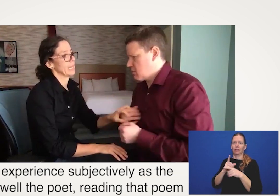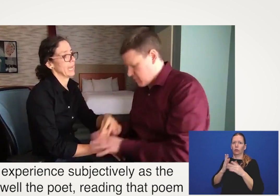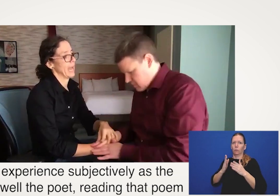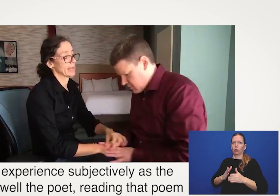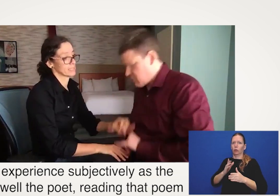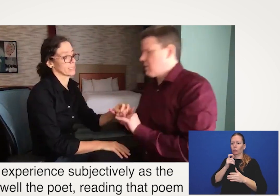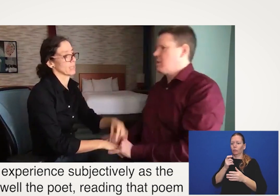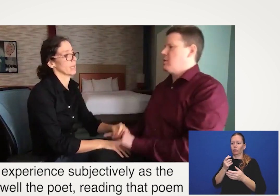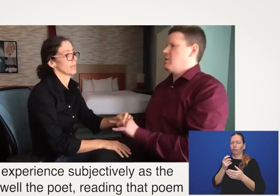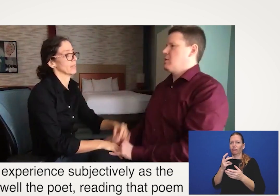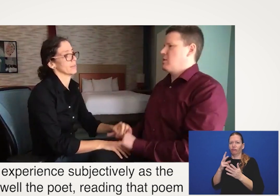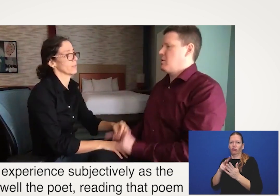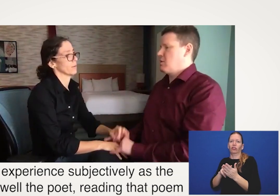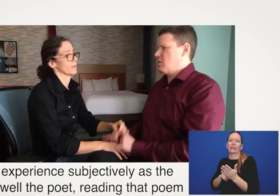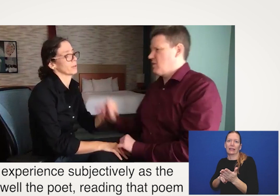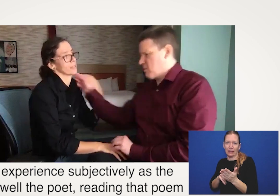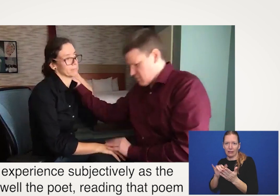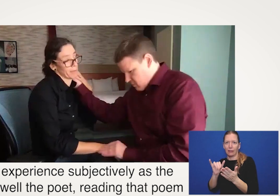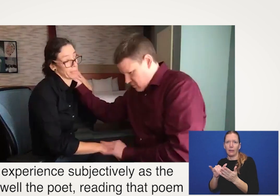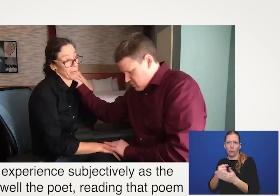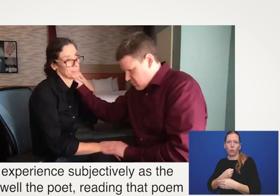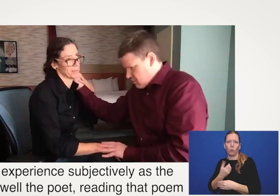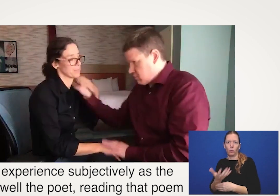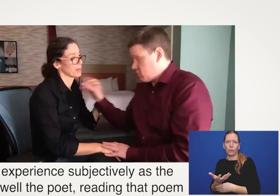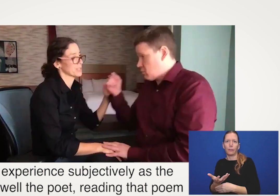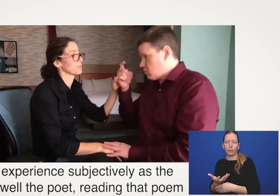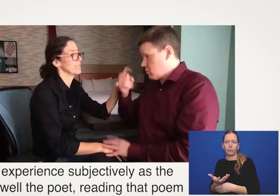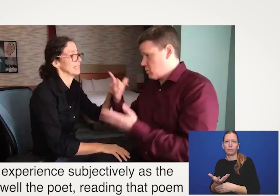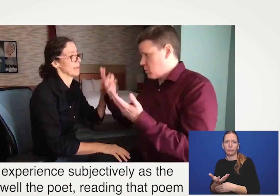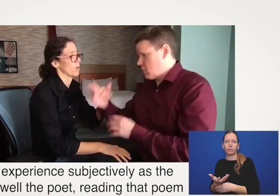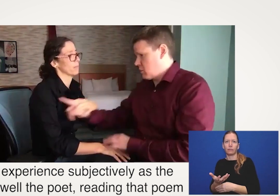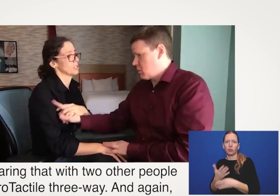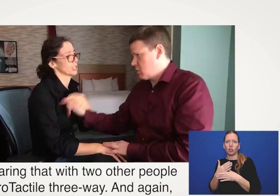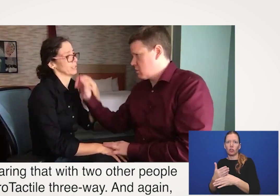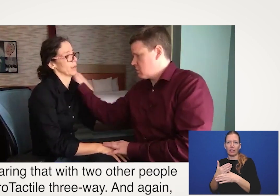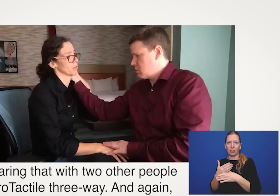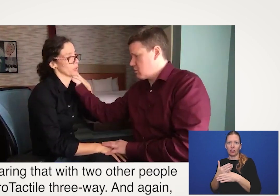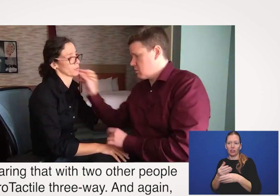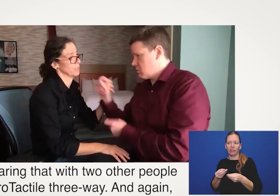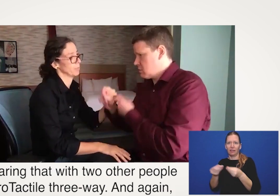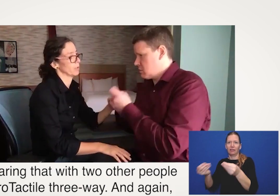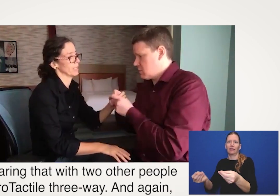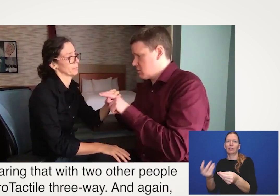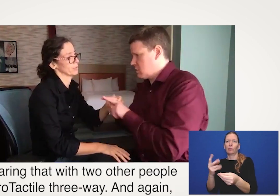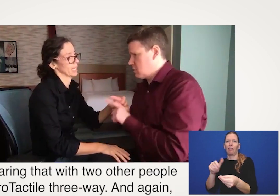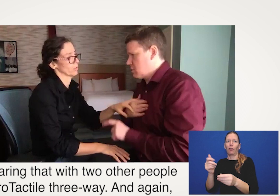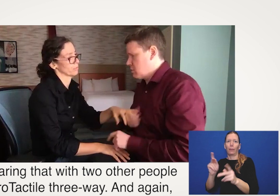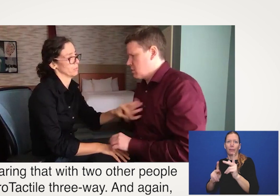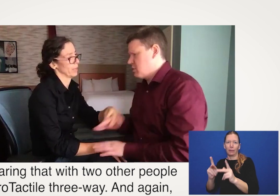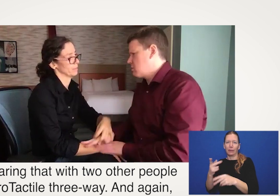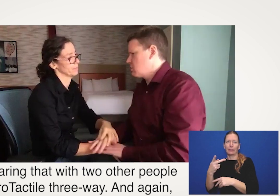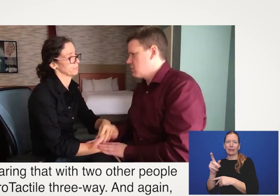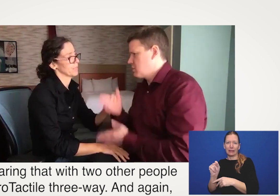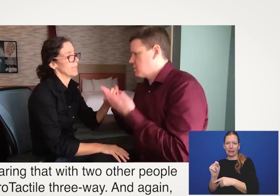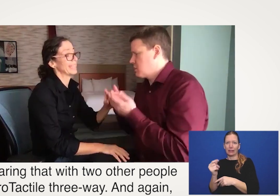subjectively as a person, or the poet, but person reading that poem and sharing that with two other people in a ProTactile